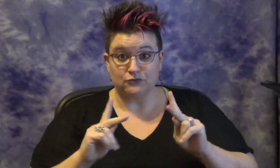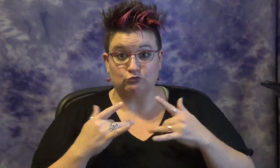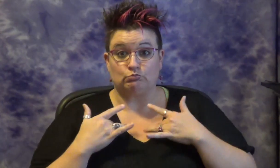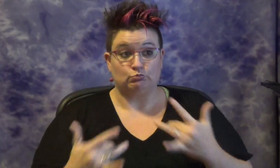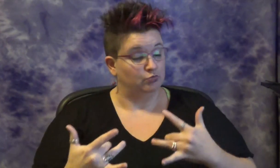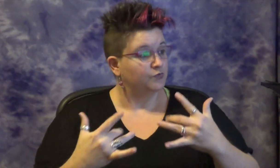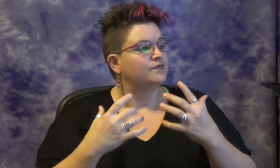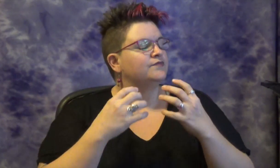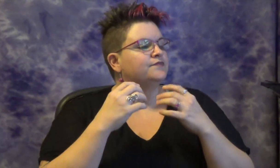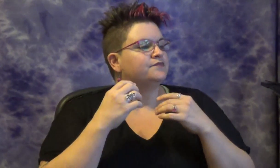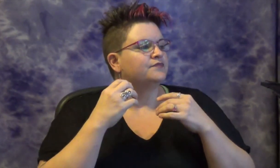Deaf people,